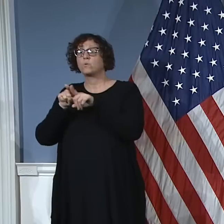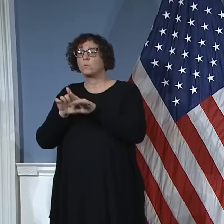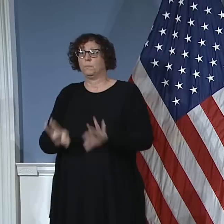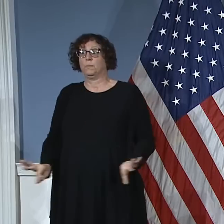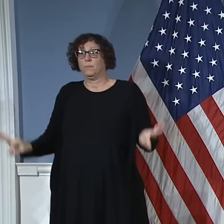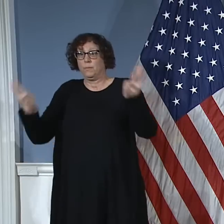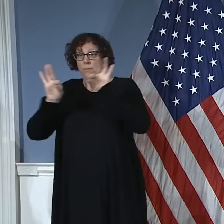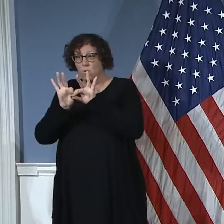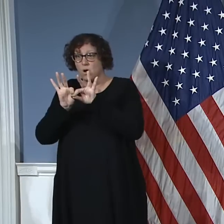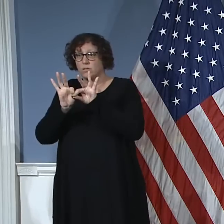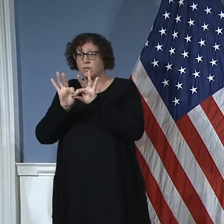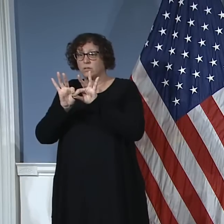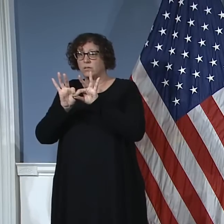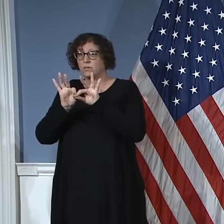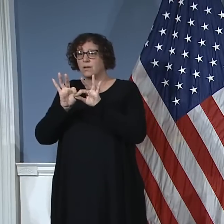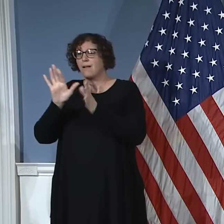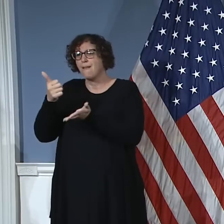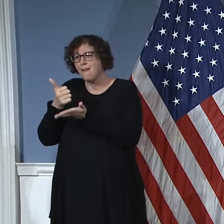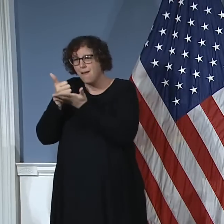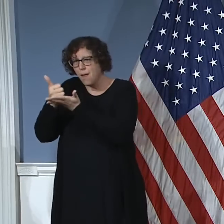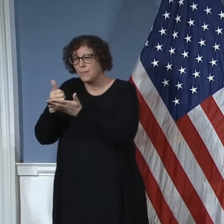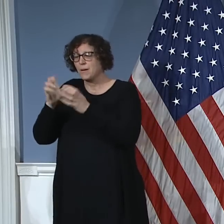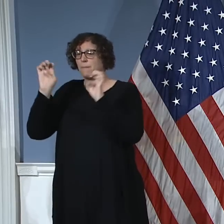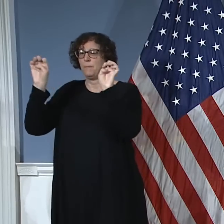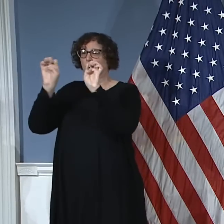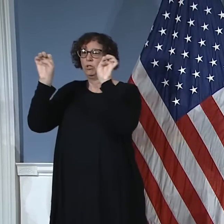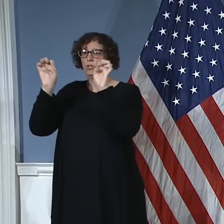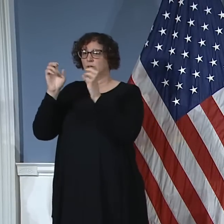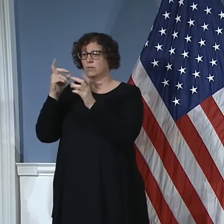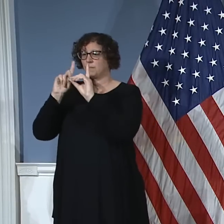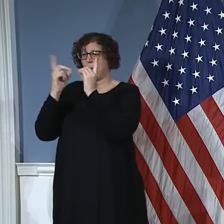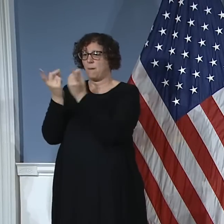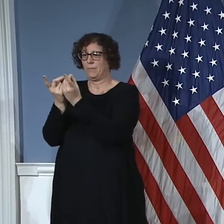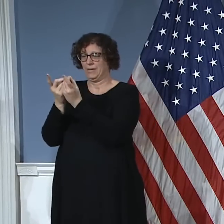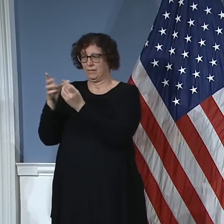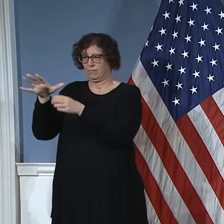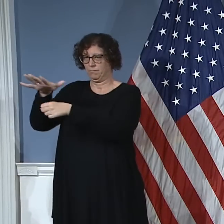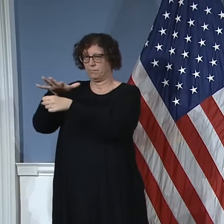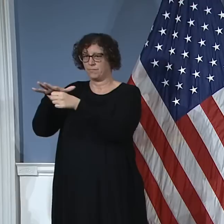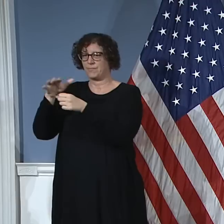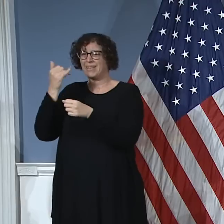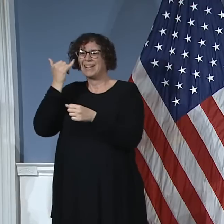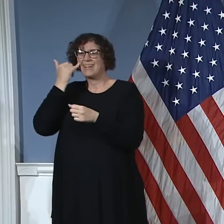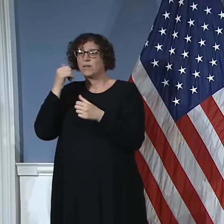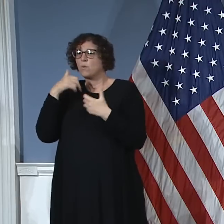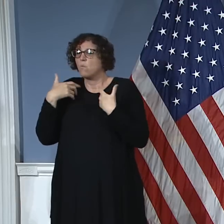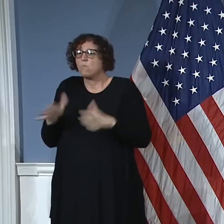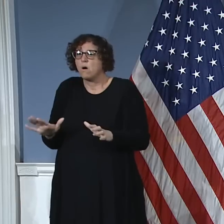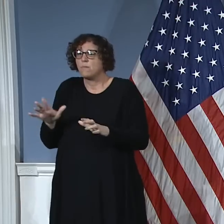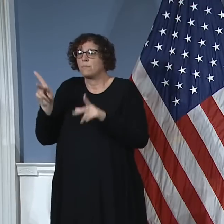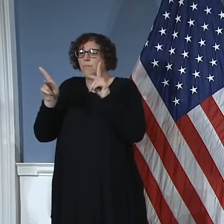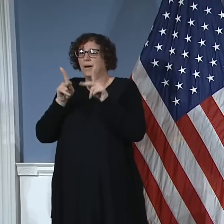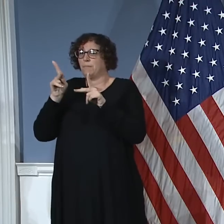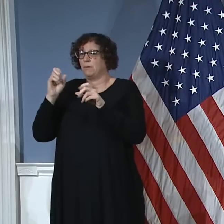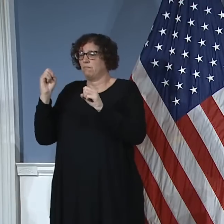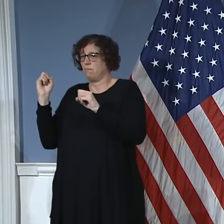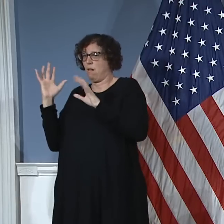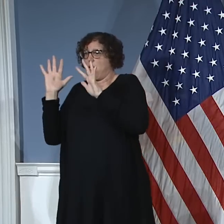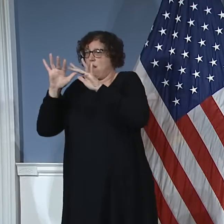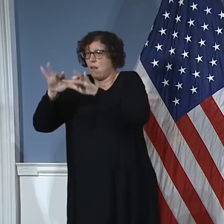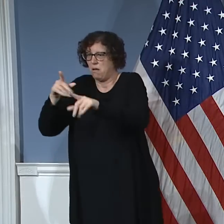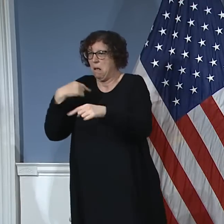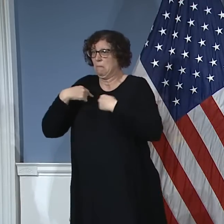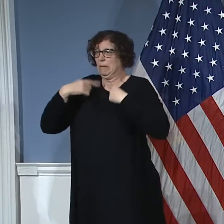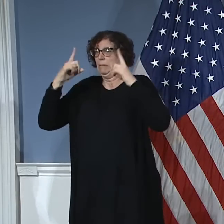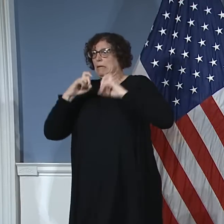rooms appropriately, where people are coming in with specific situations, that are worthy and need to be addressed,